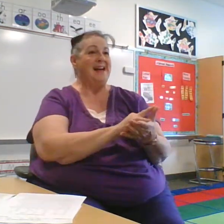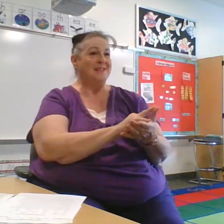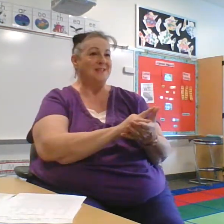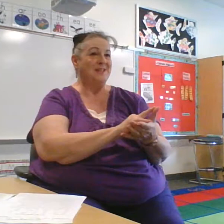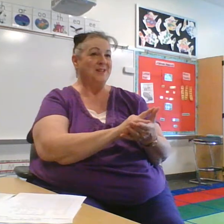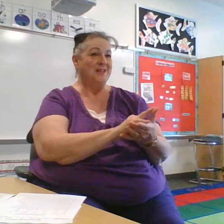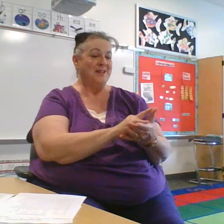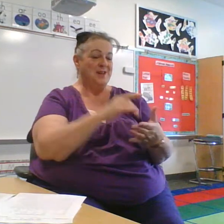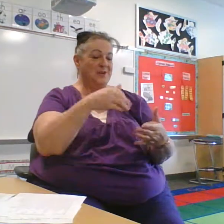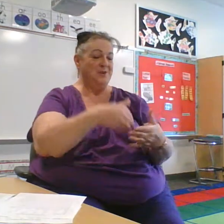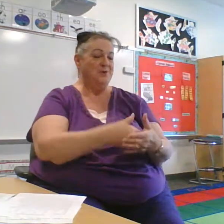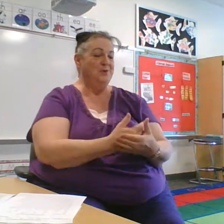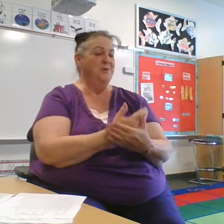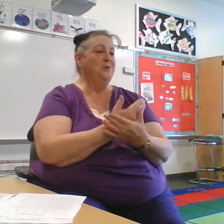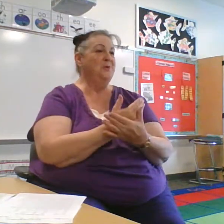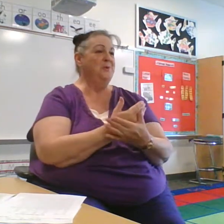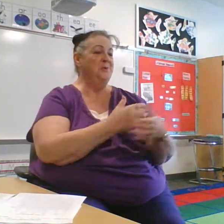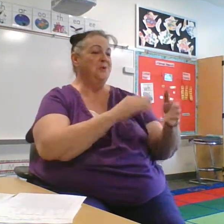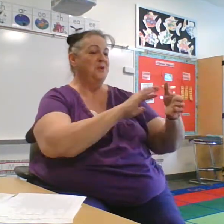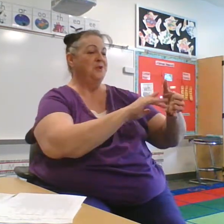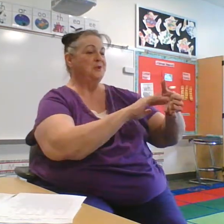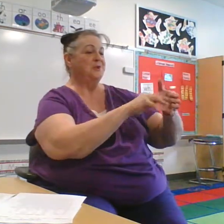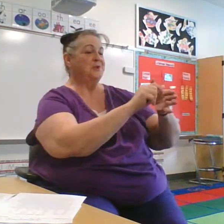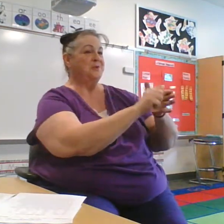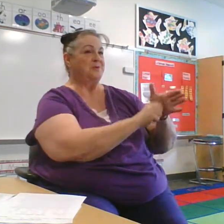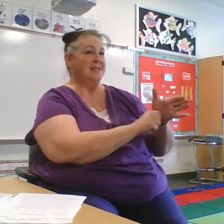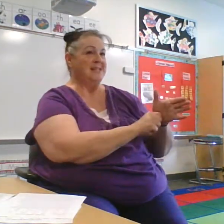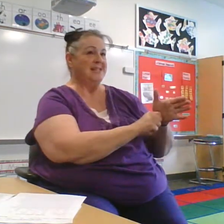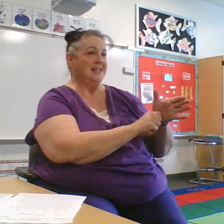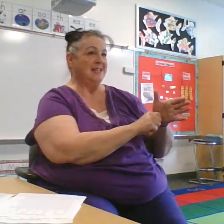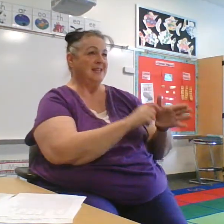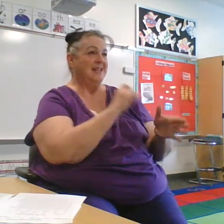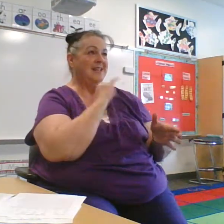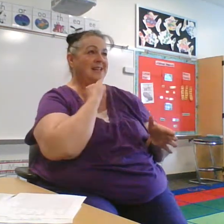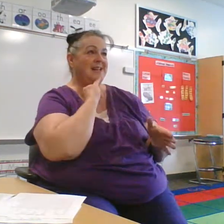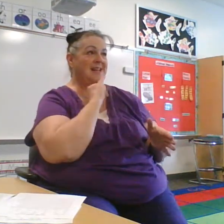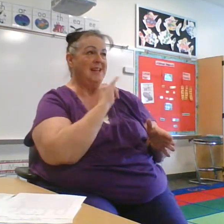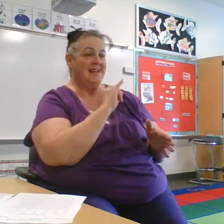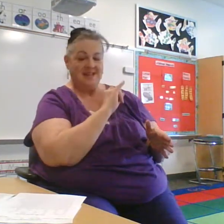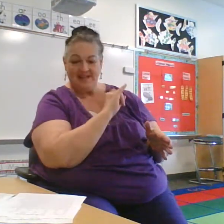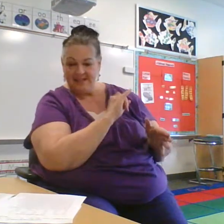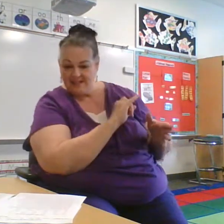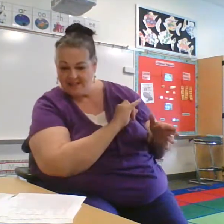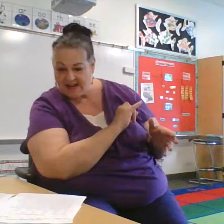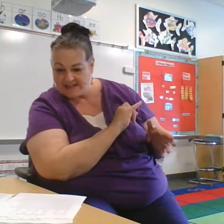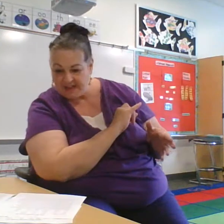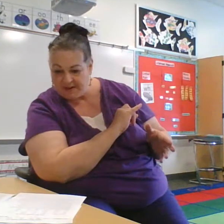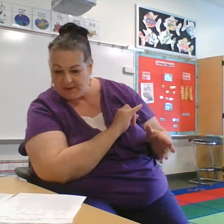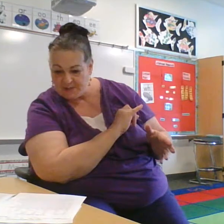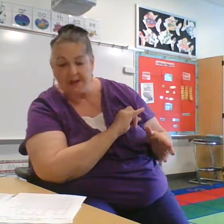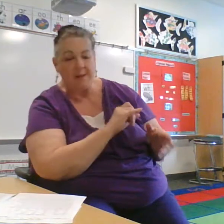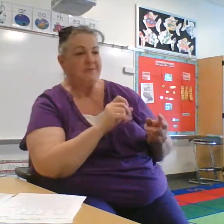That new student is, did I say very, yep, very